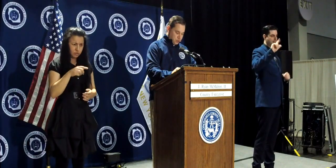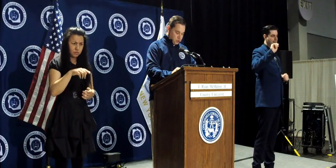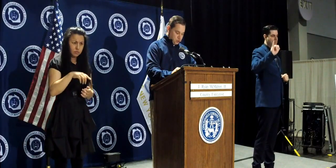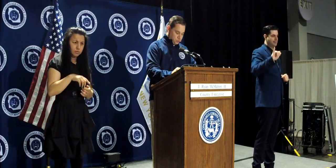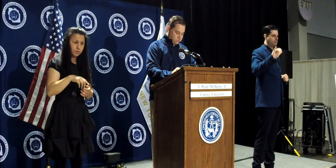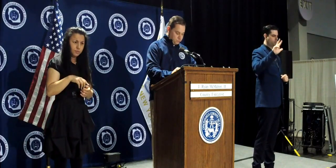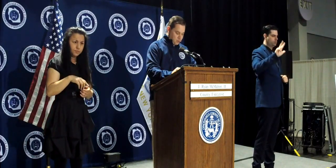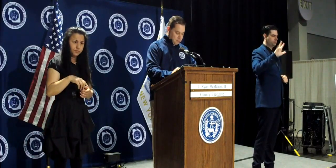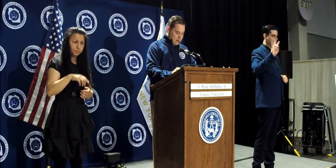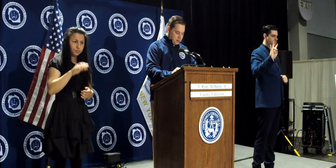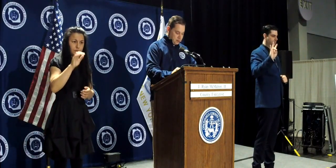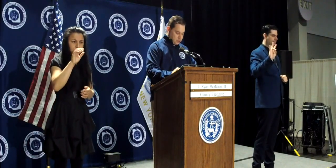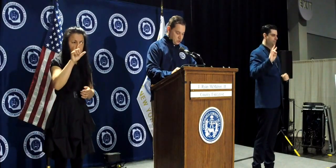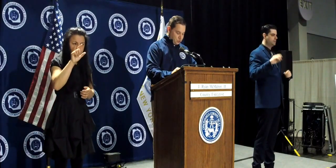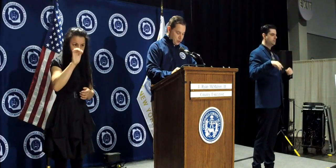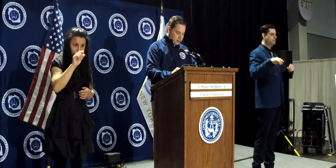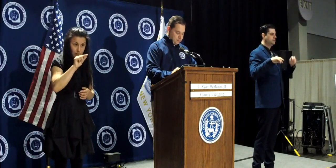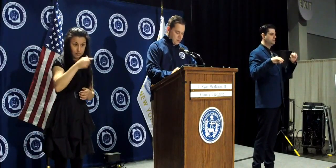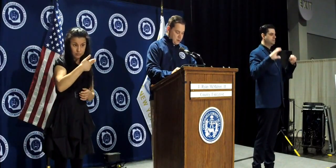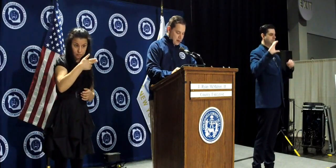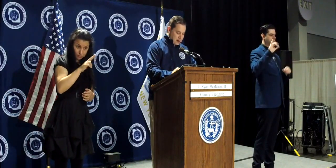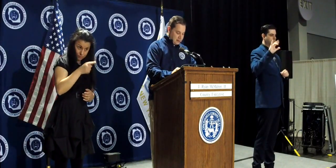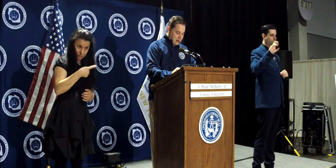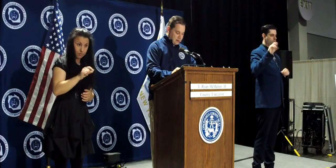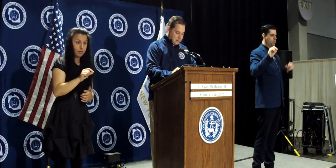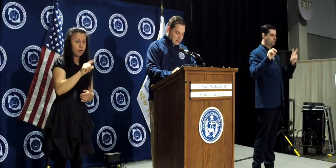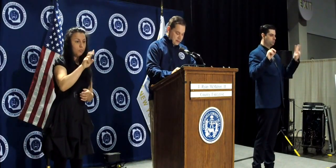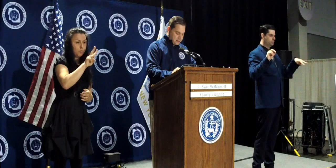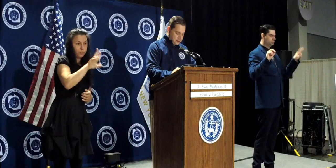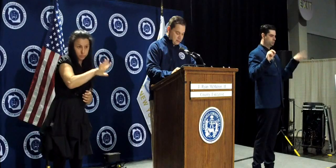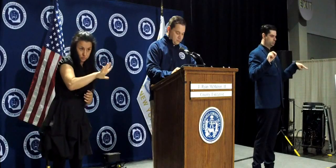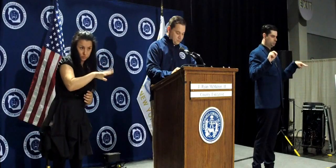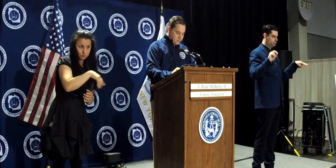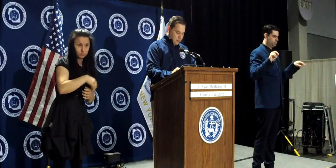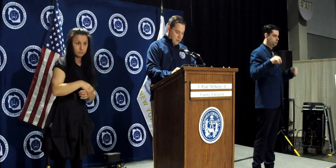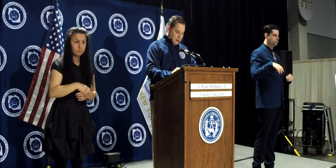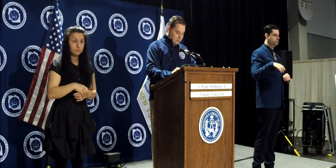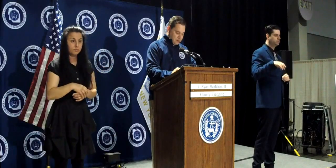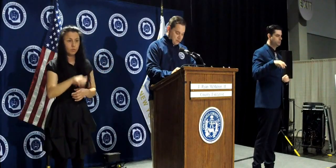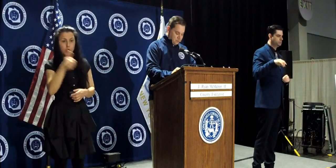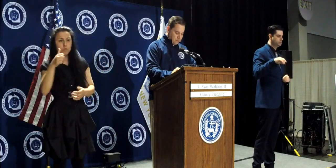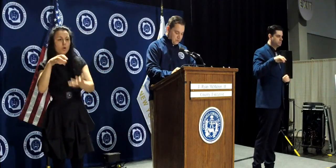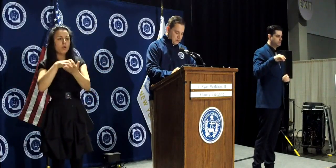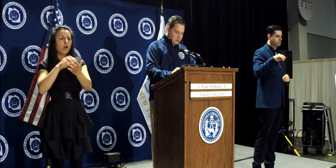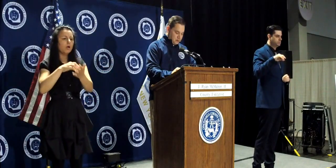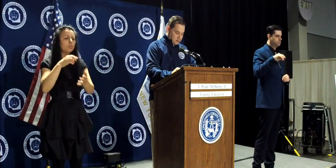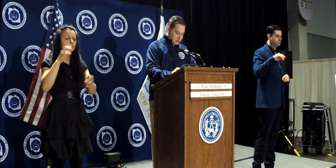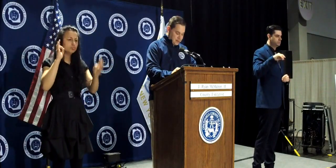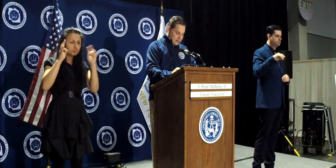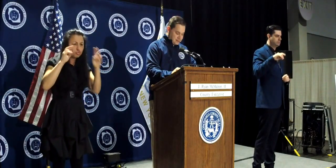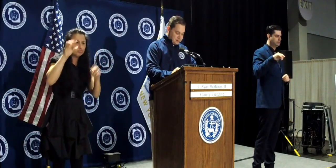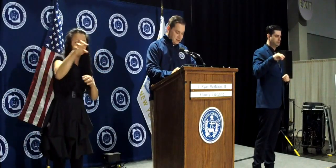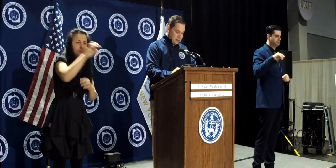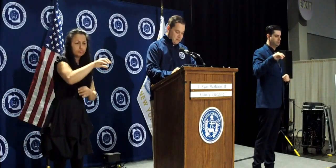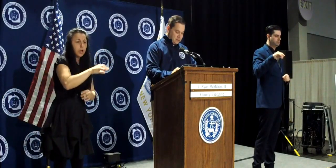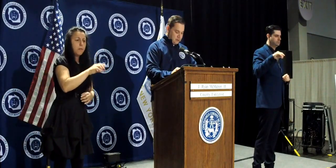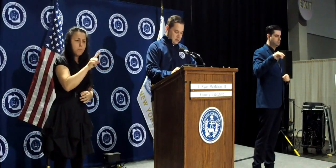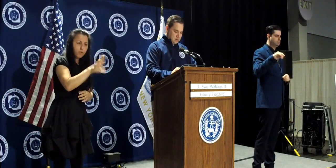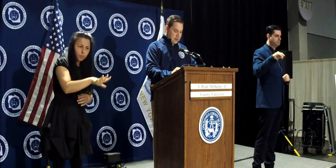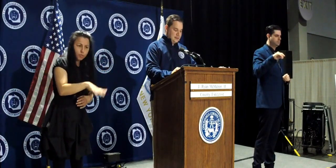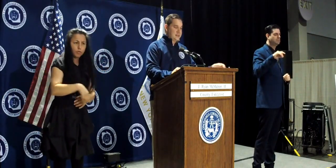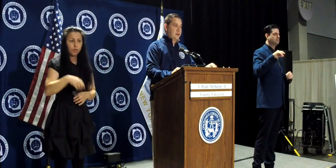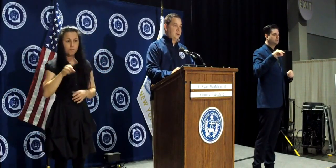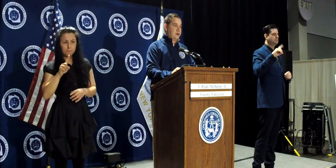Cicero 22, Manlius 20, Onondaga 19, Pompey 15, Geddes